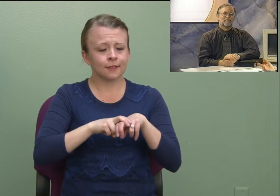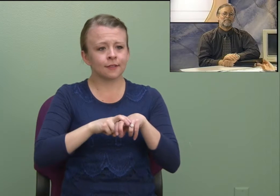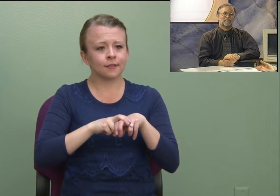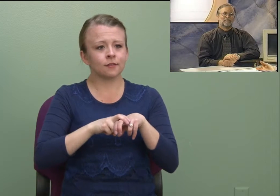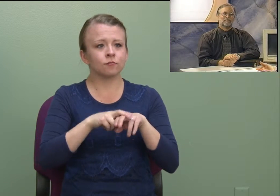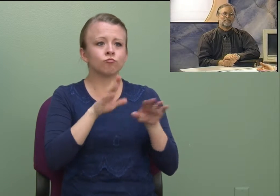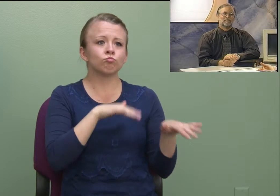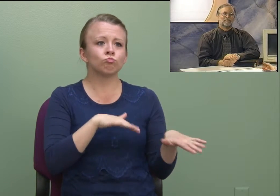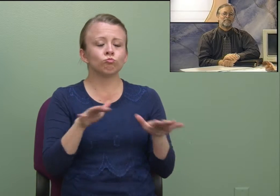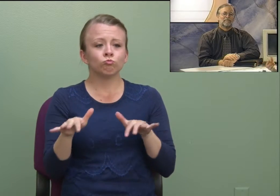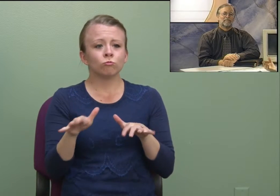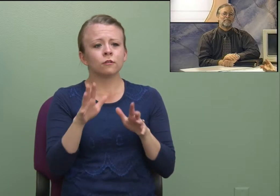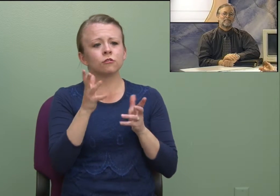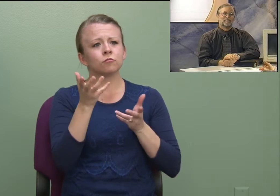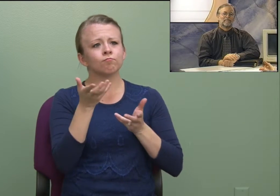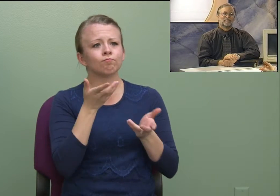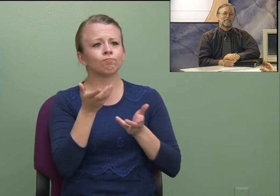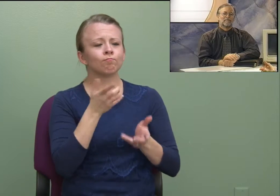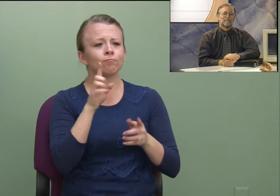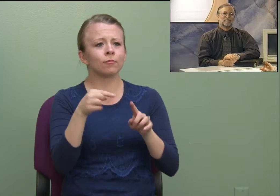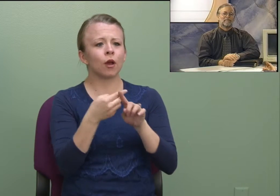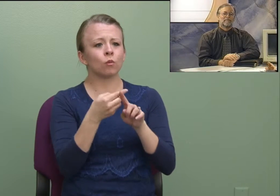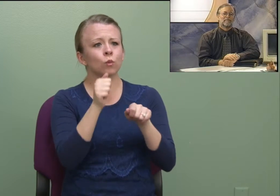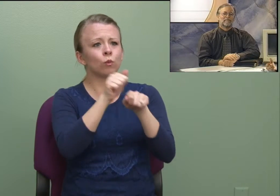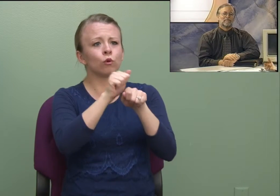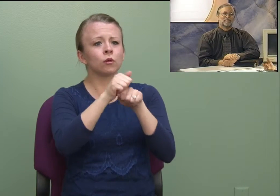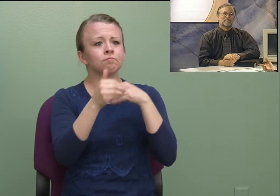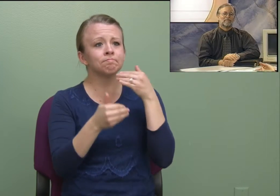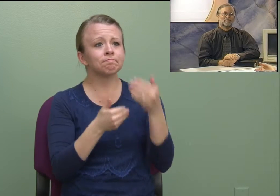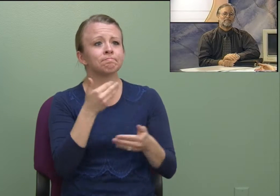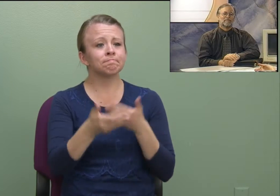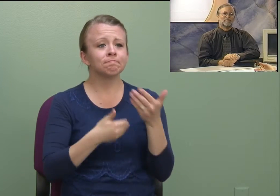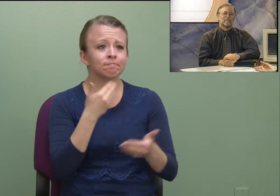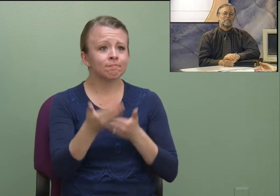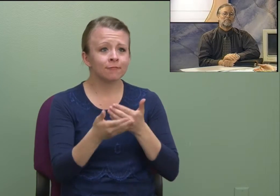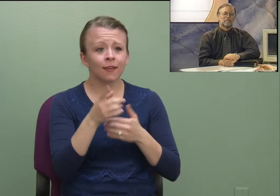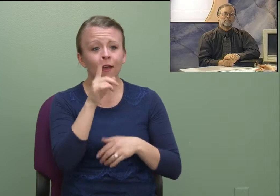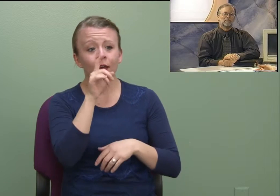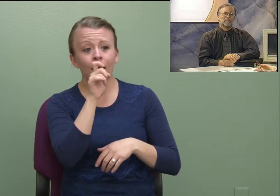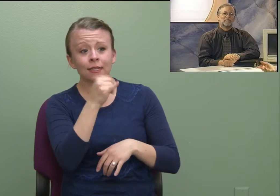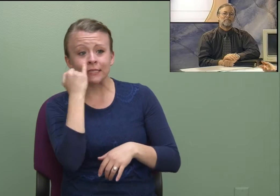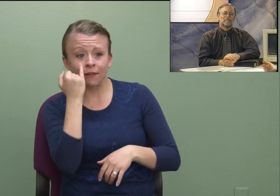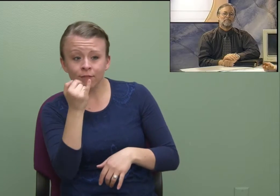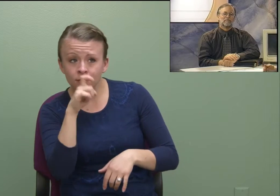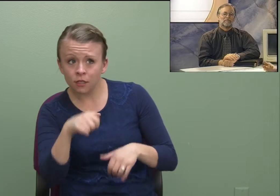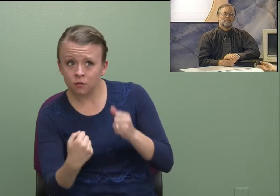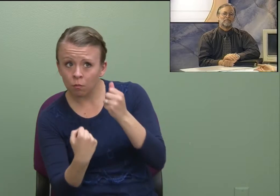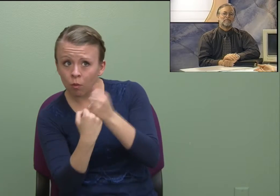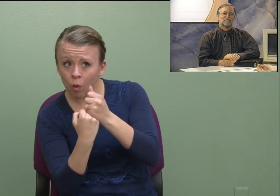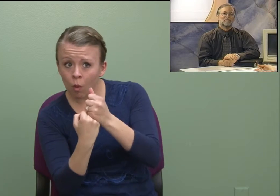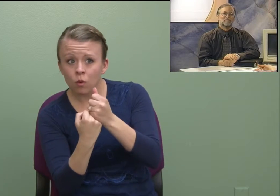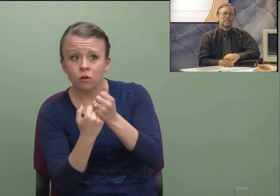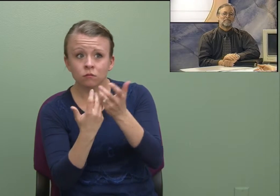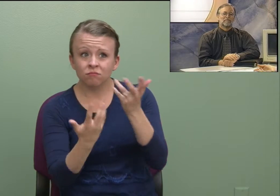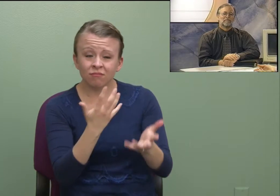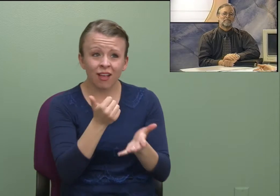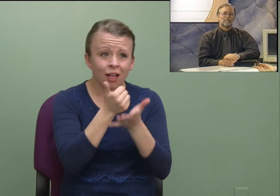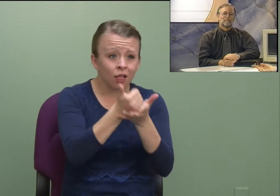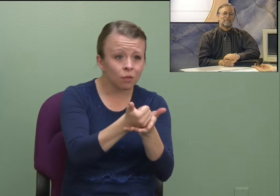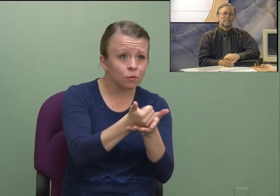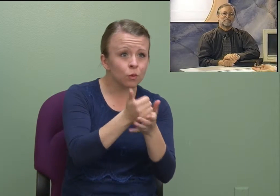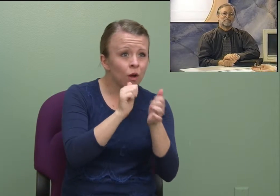informally and talk about how things are going and ask where you need support and where I can help you